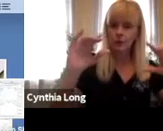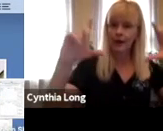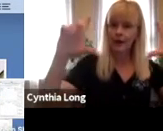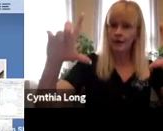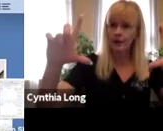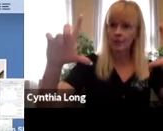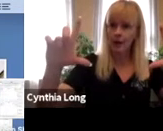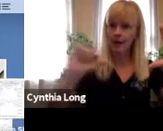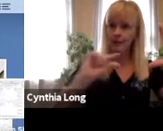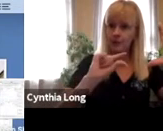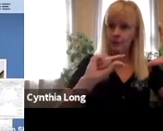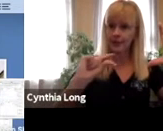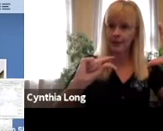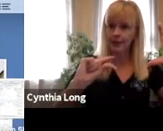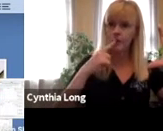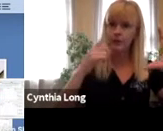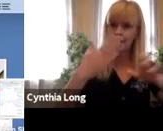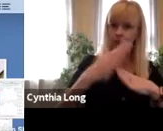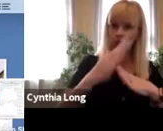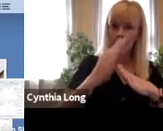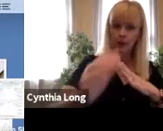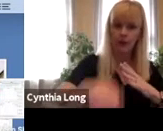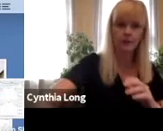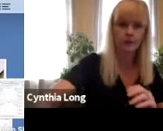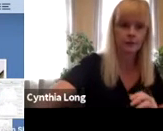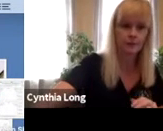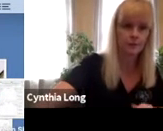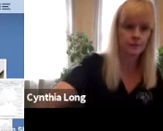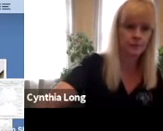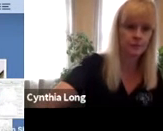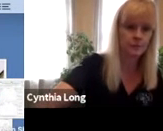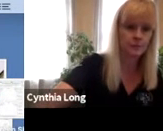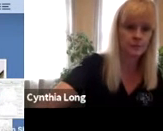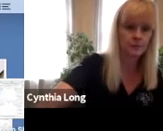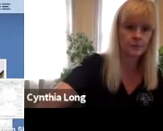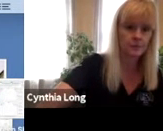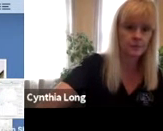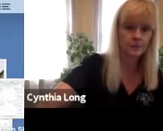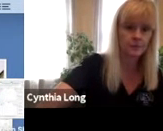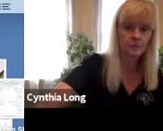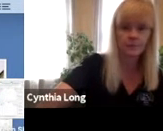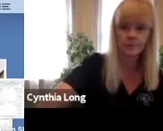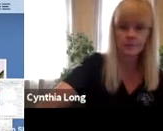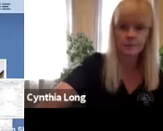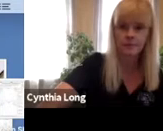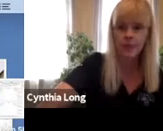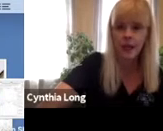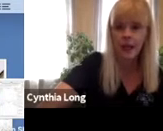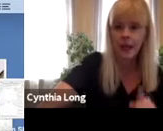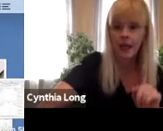Okay, and if you, right under the box, right there, you see share. This week, we are going to be focusing on...